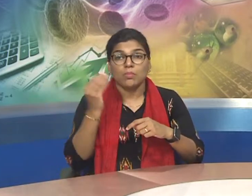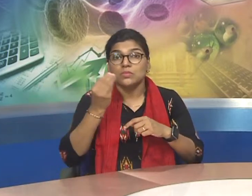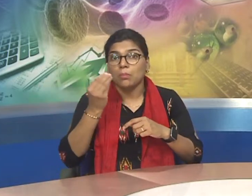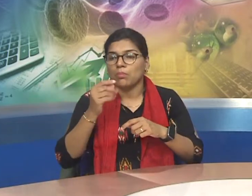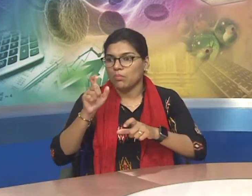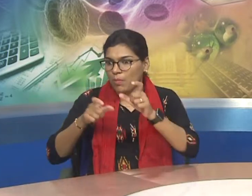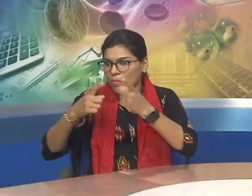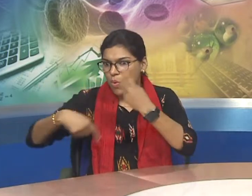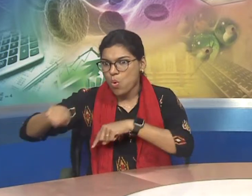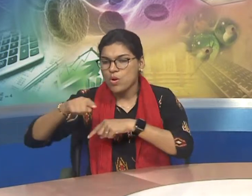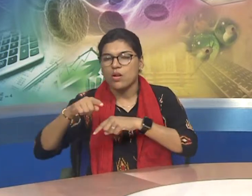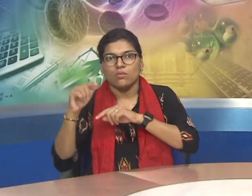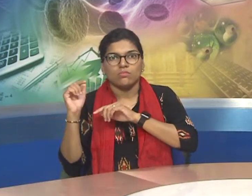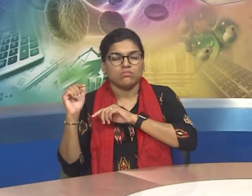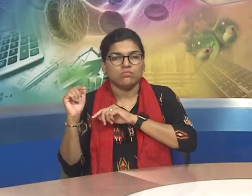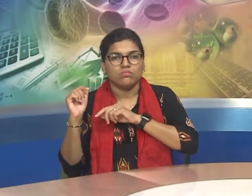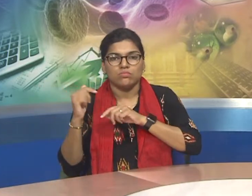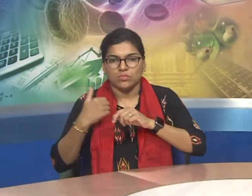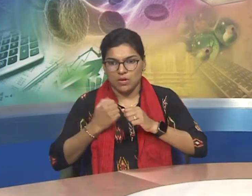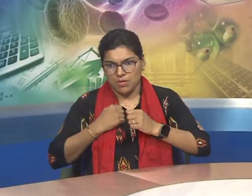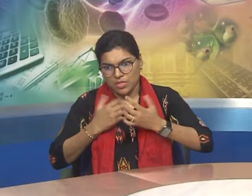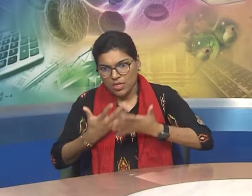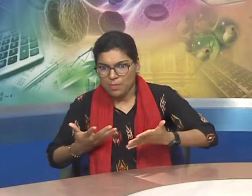Economic implications of new information technology.